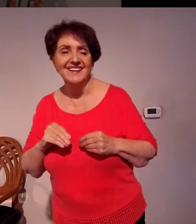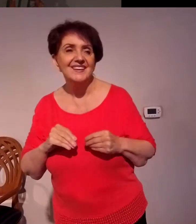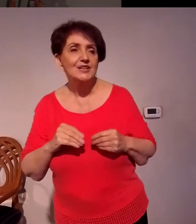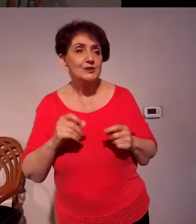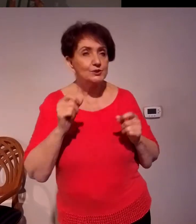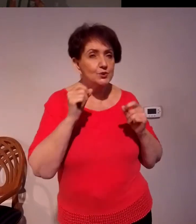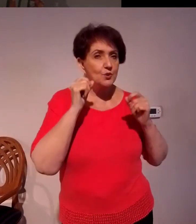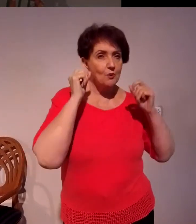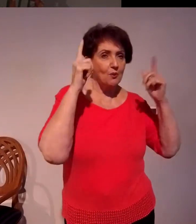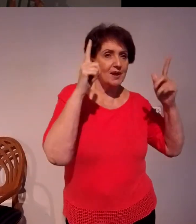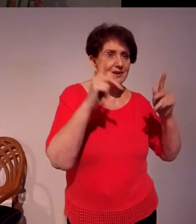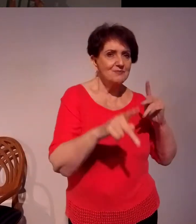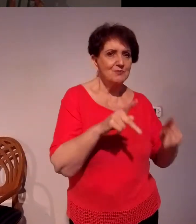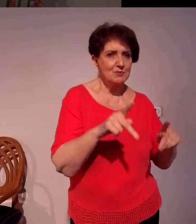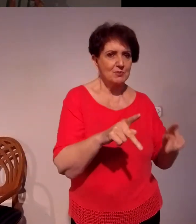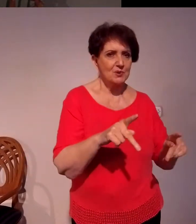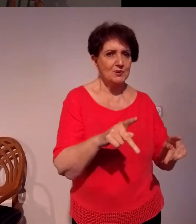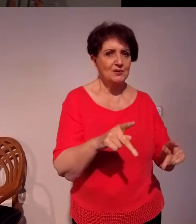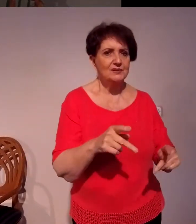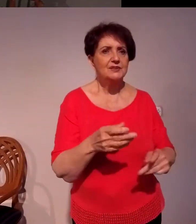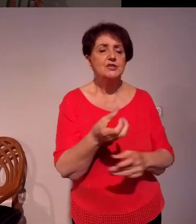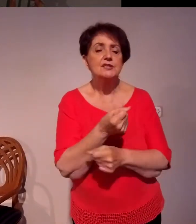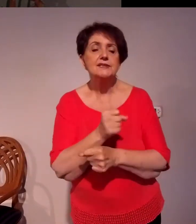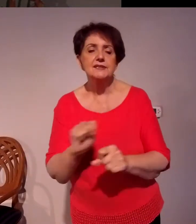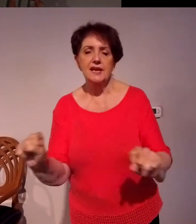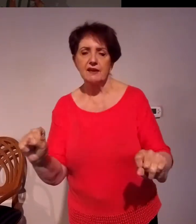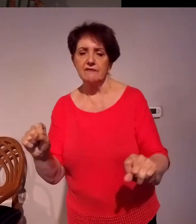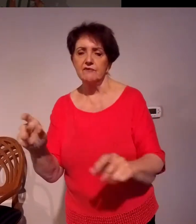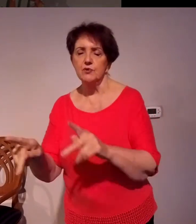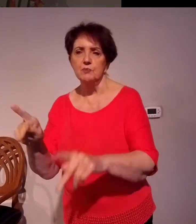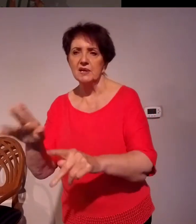awaken people to save humanity.